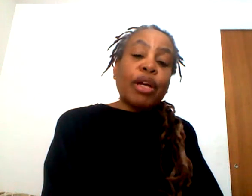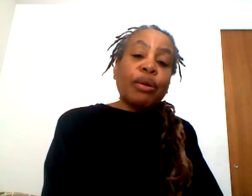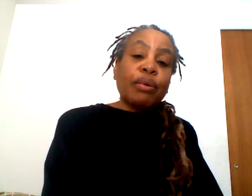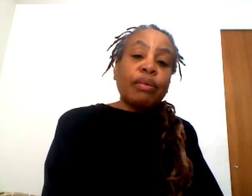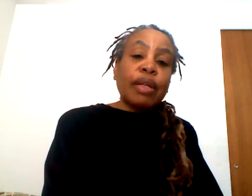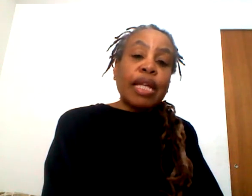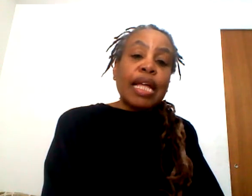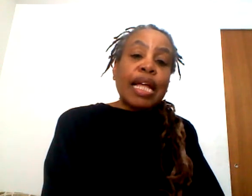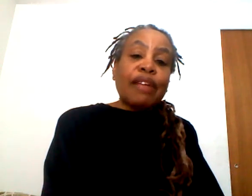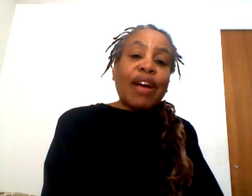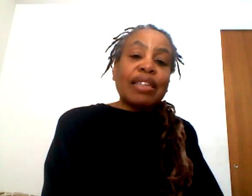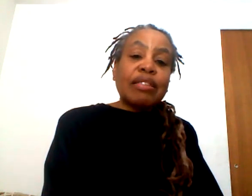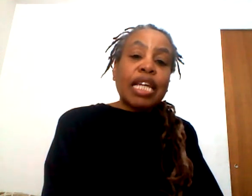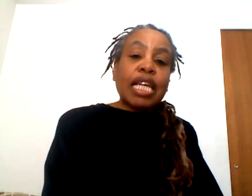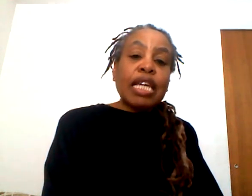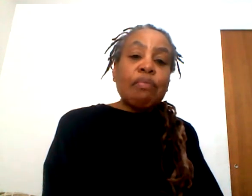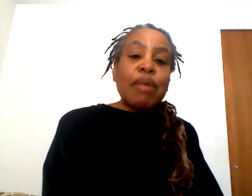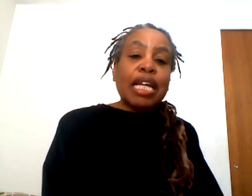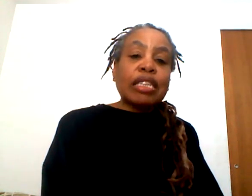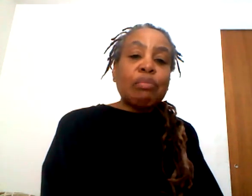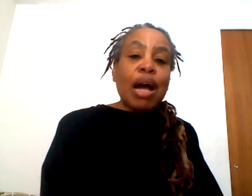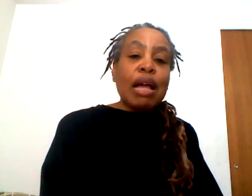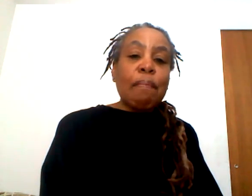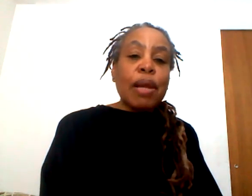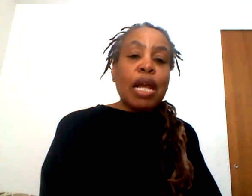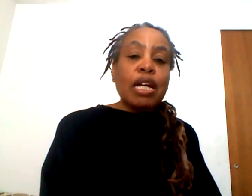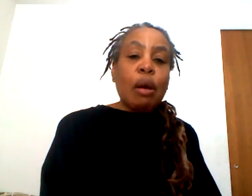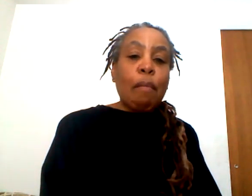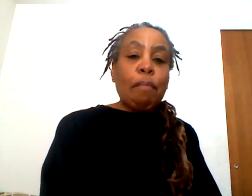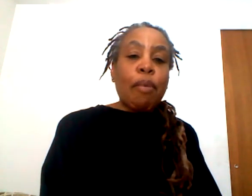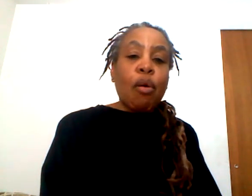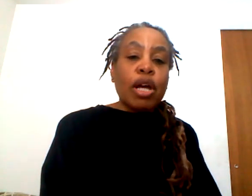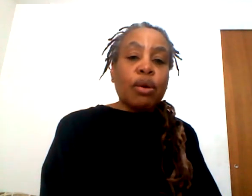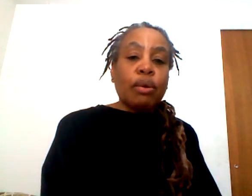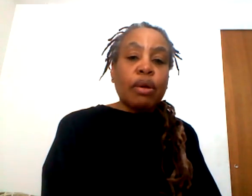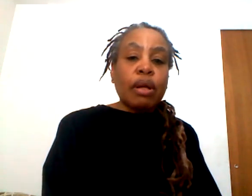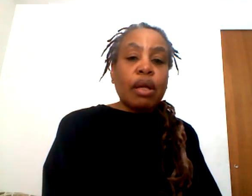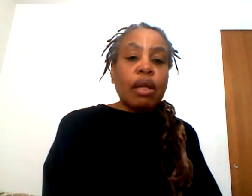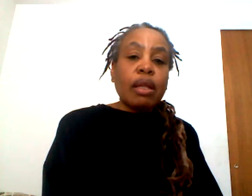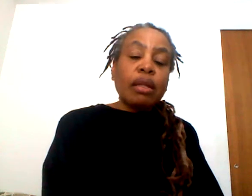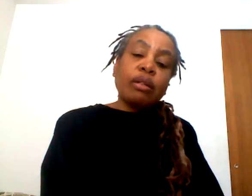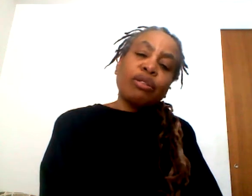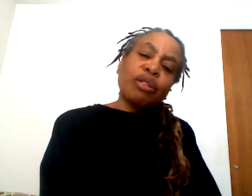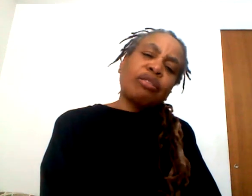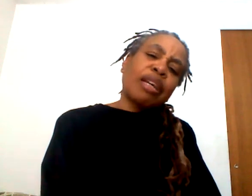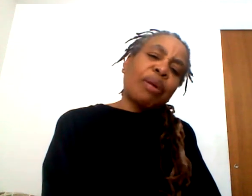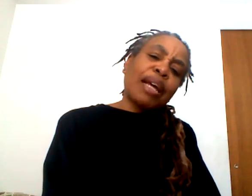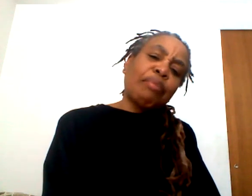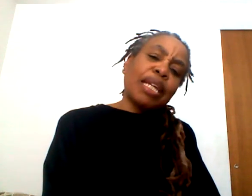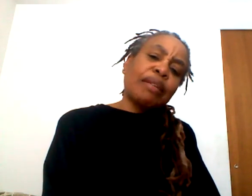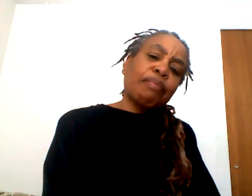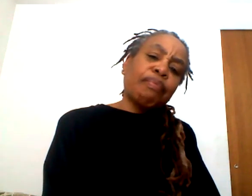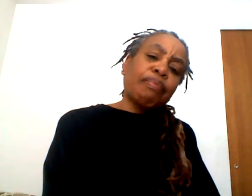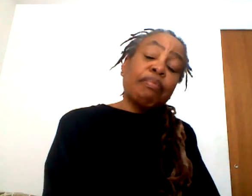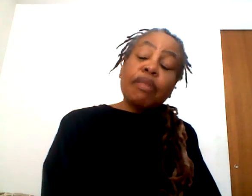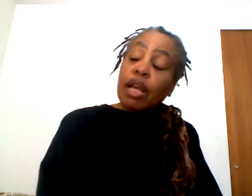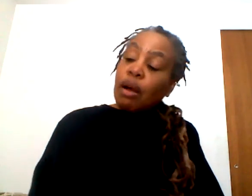boil? If I say he makes my blood boil, do you understand what I mean?